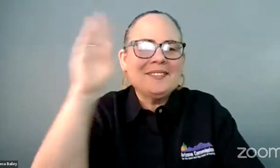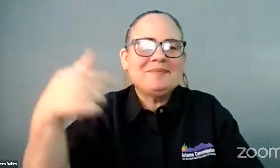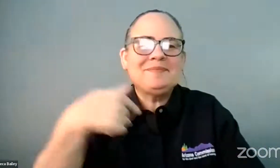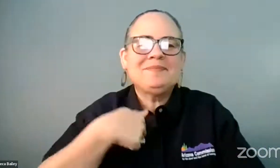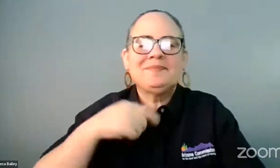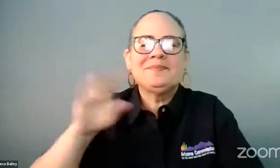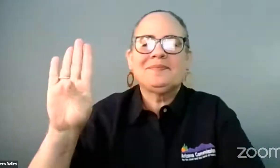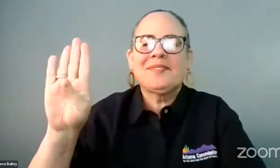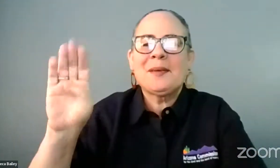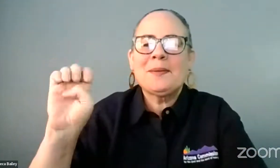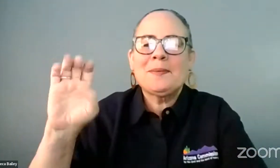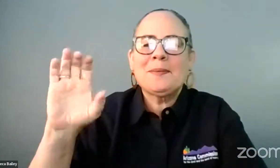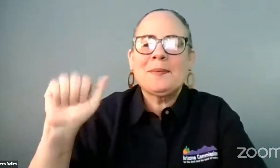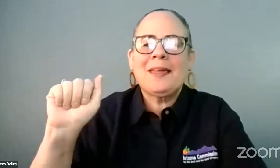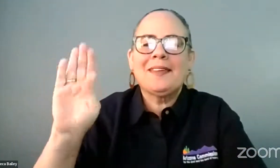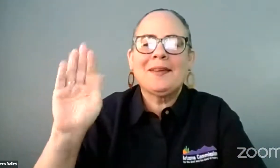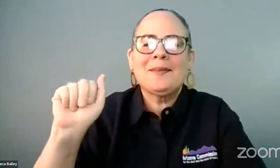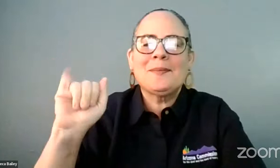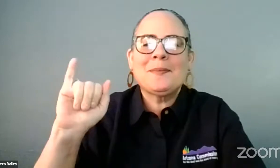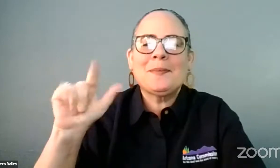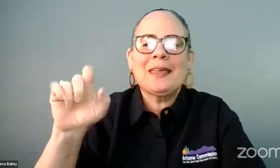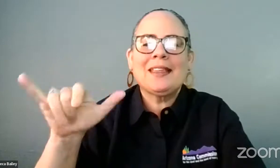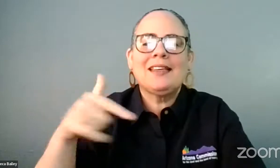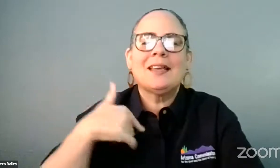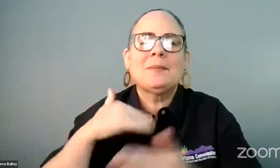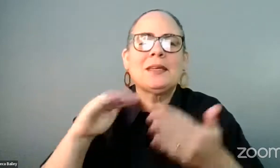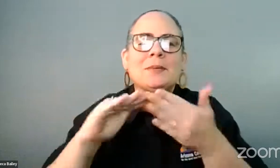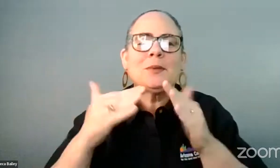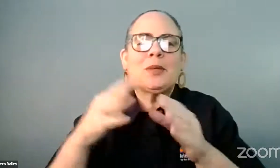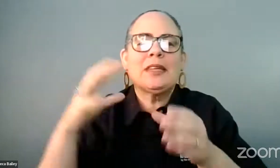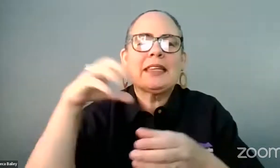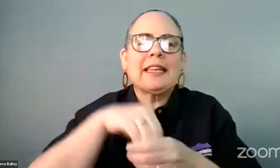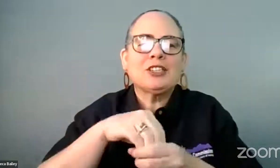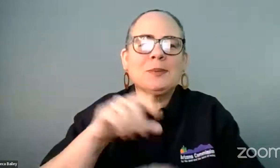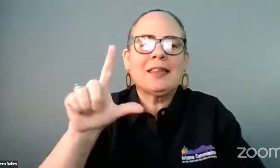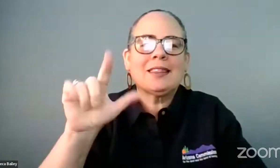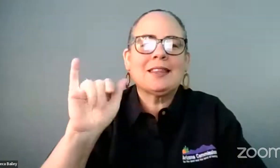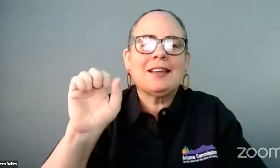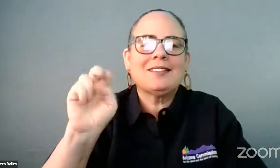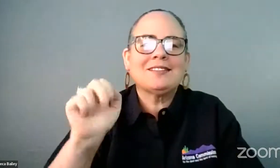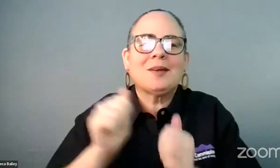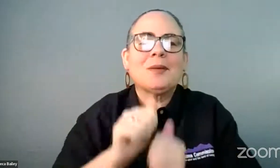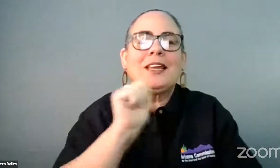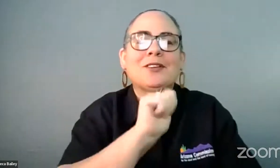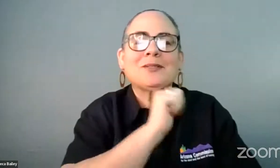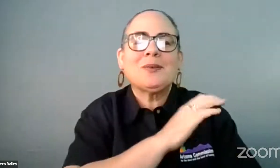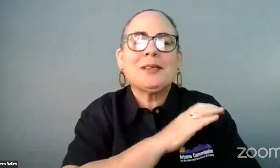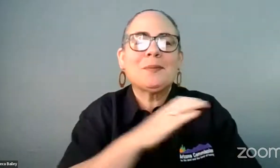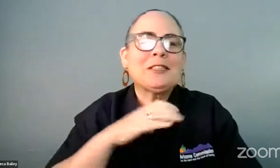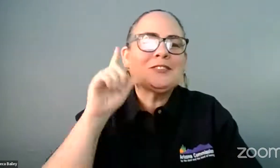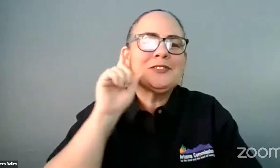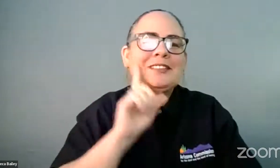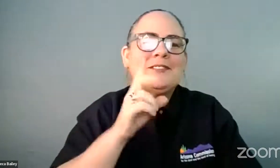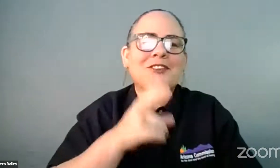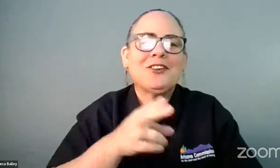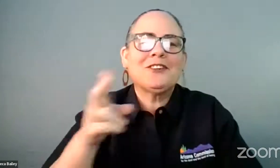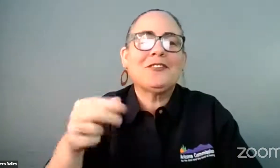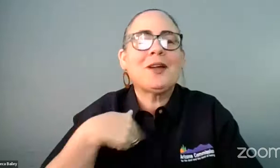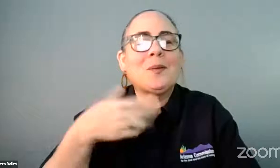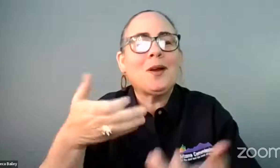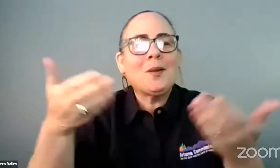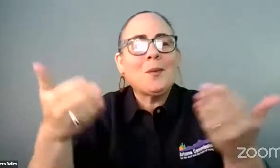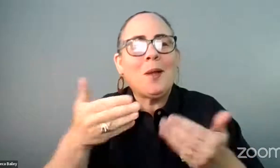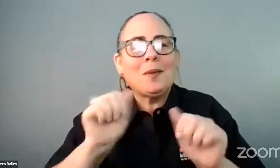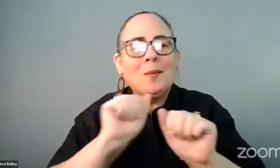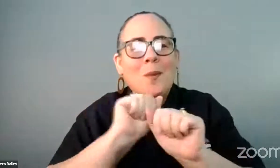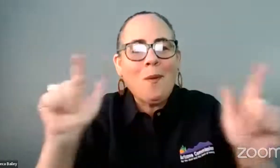Hello and good morning, everyone. I'm Becca Bailey. I'm the Community Engagement Liaison with the Arizona